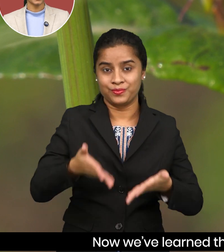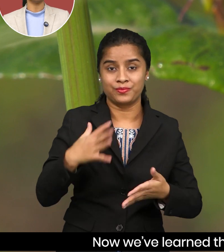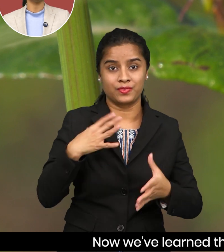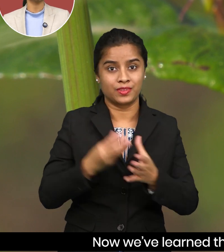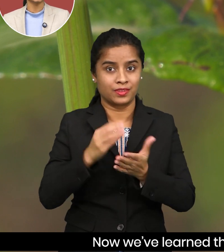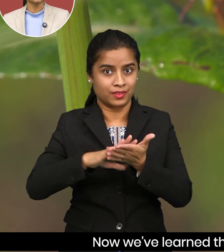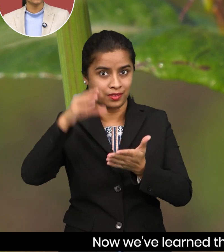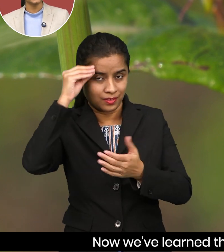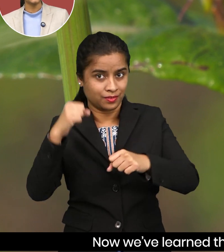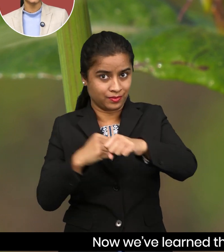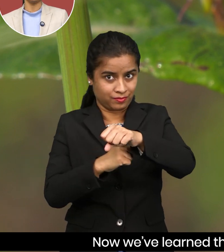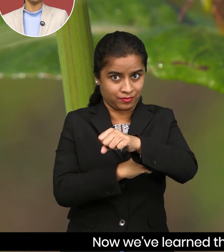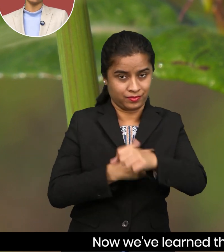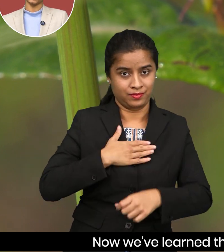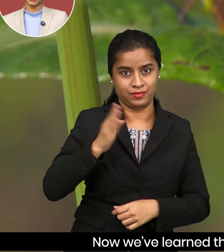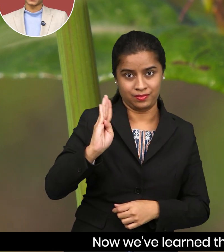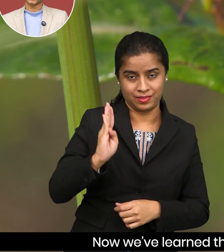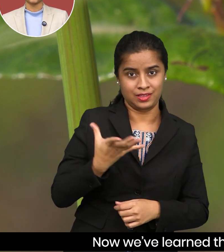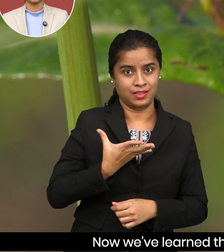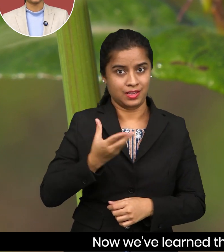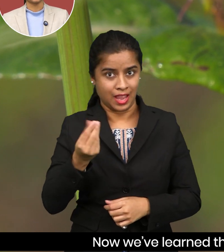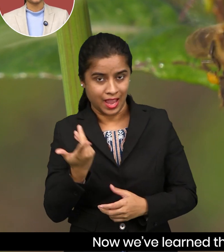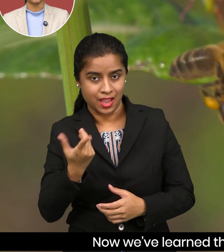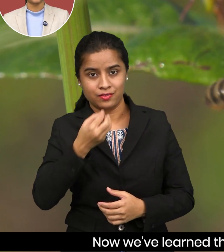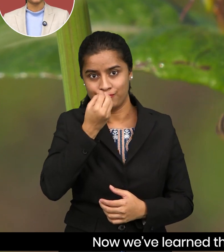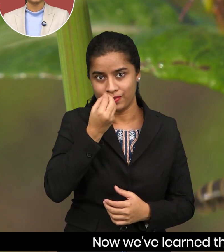Now we have learned the structure of leaves and flowers.